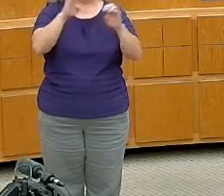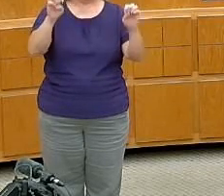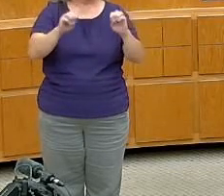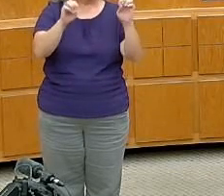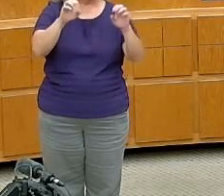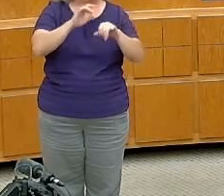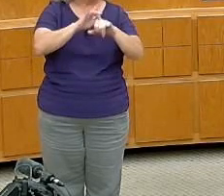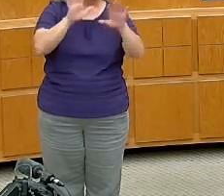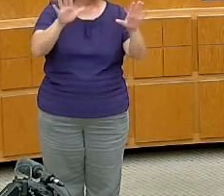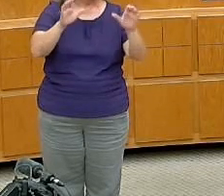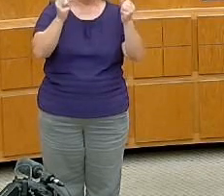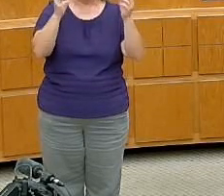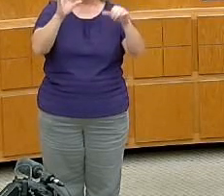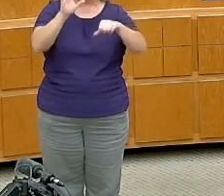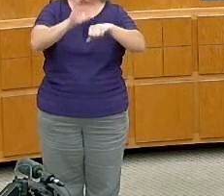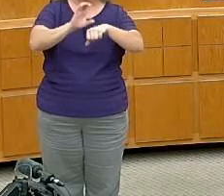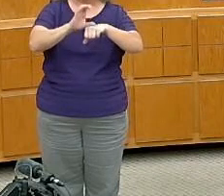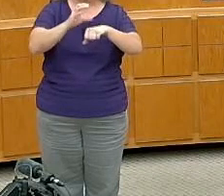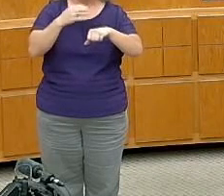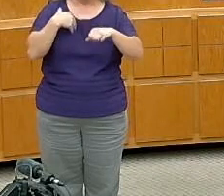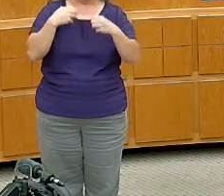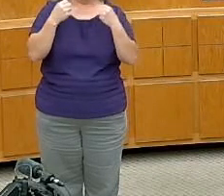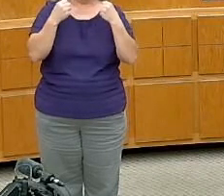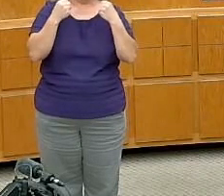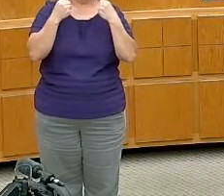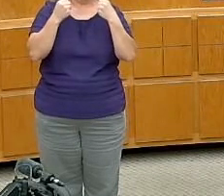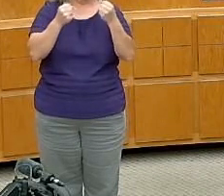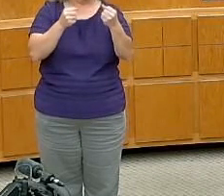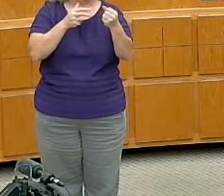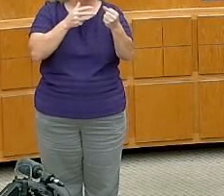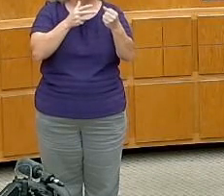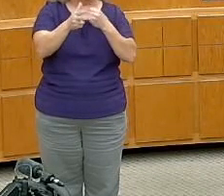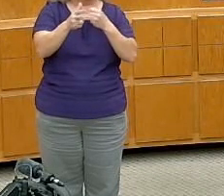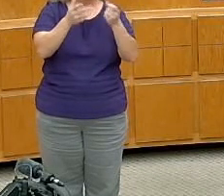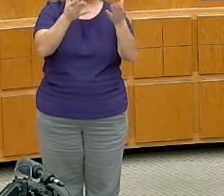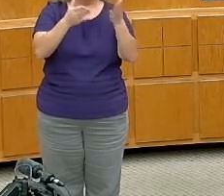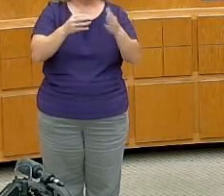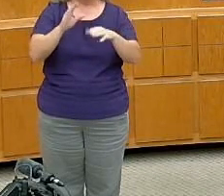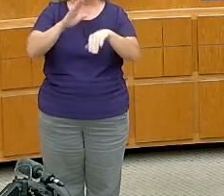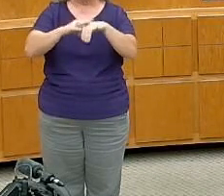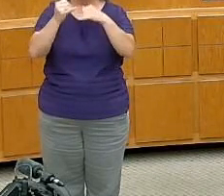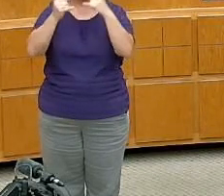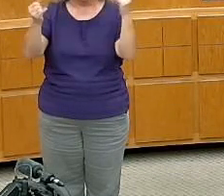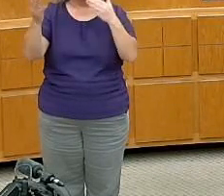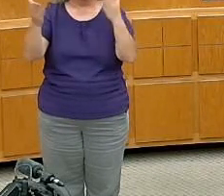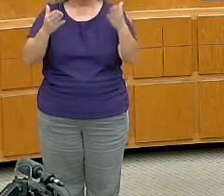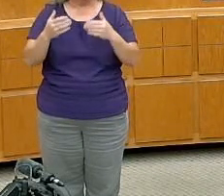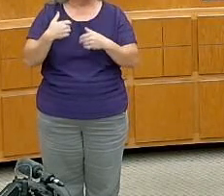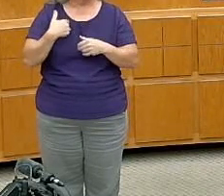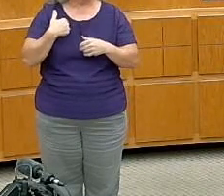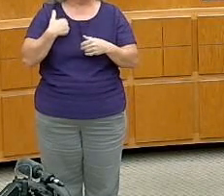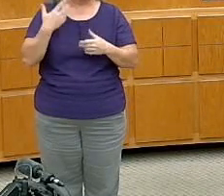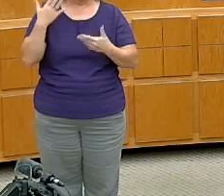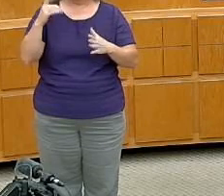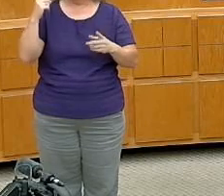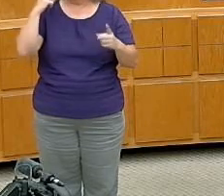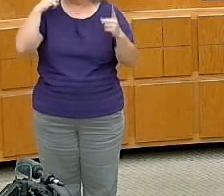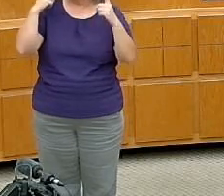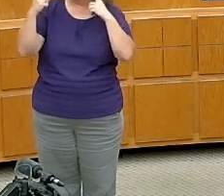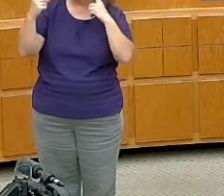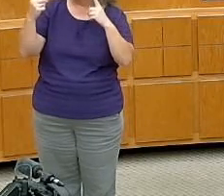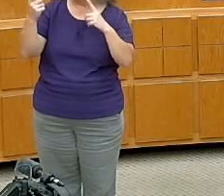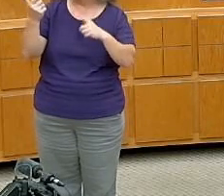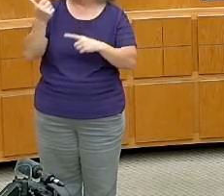had drive-in and online services, and I didn't hear any. I don't know whether the judge did or anyone else